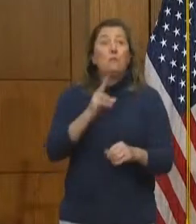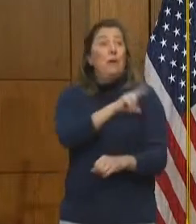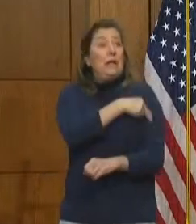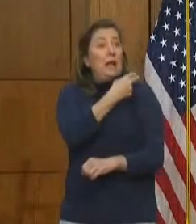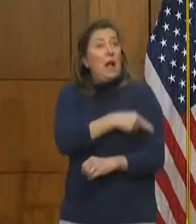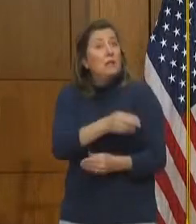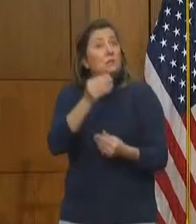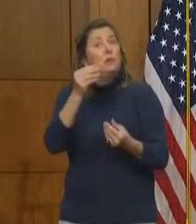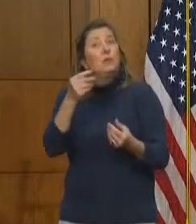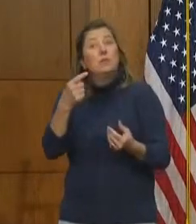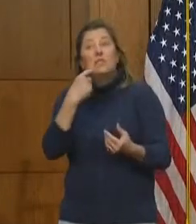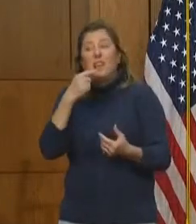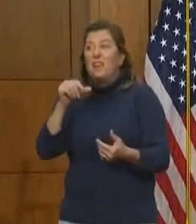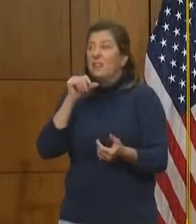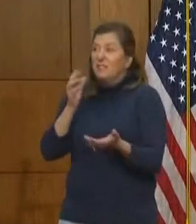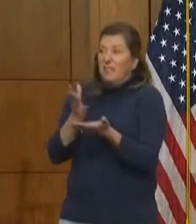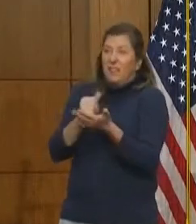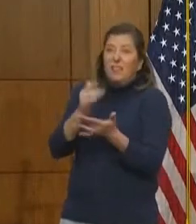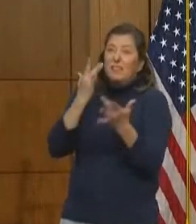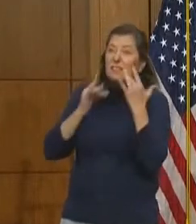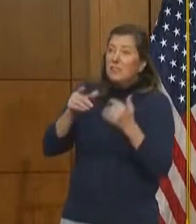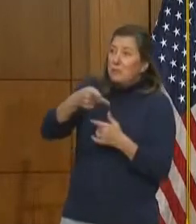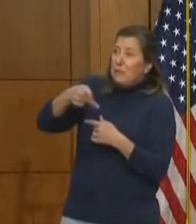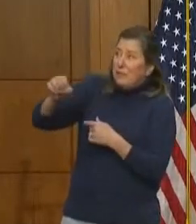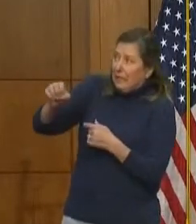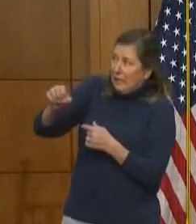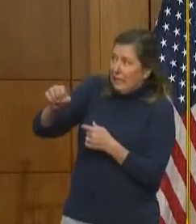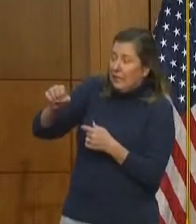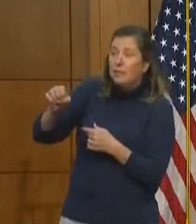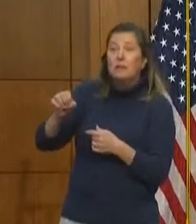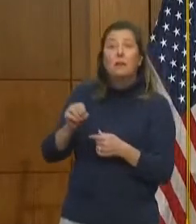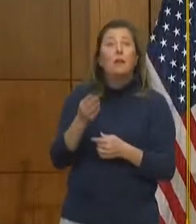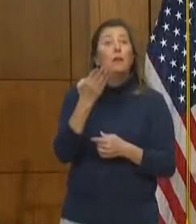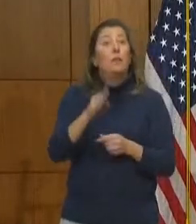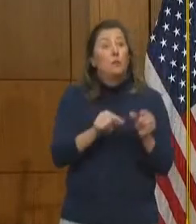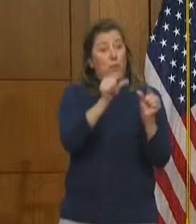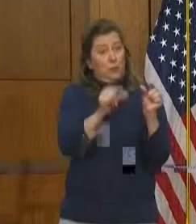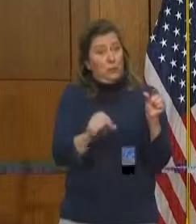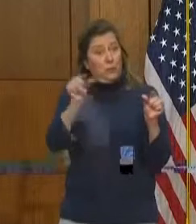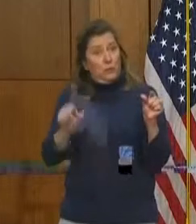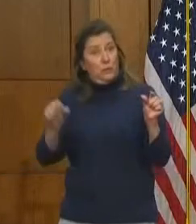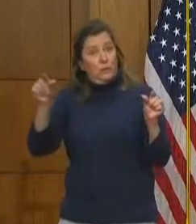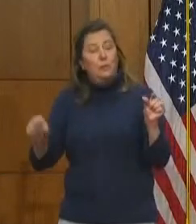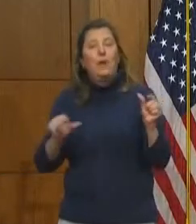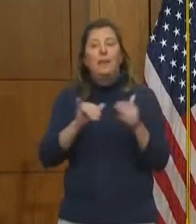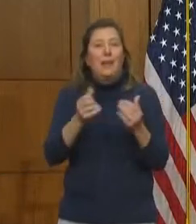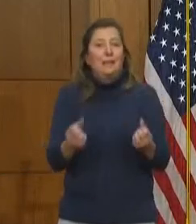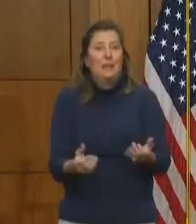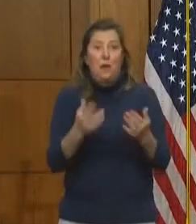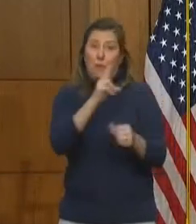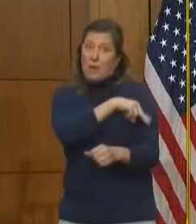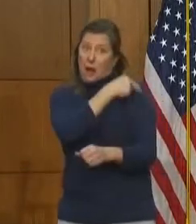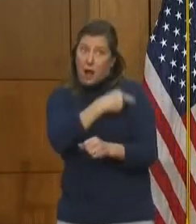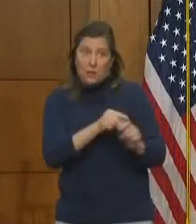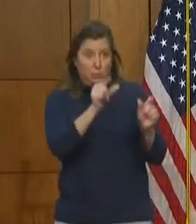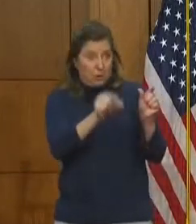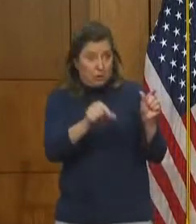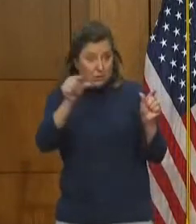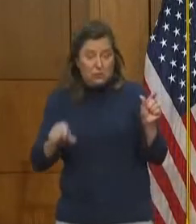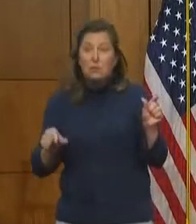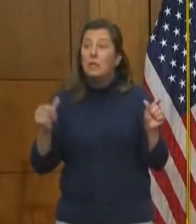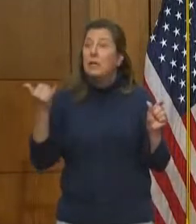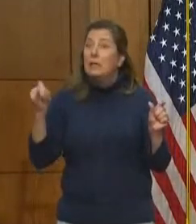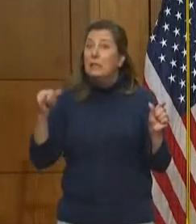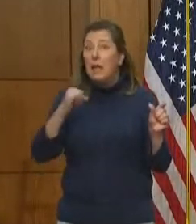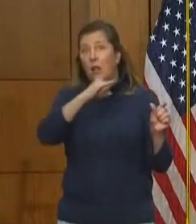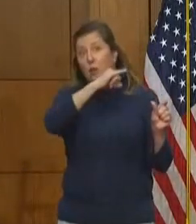are reporting shortages of PPE. The blue bars are the number of hospitals, and the yellow line